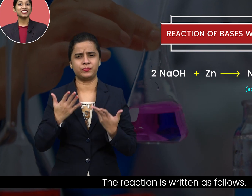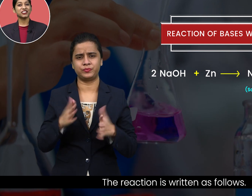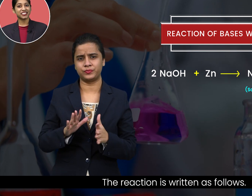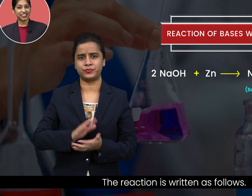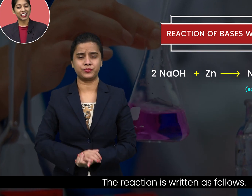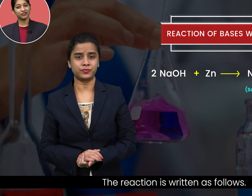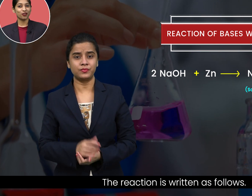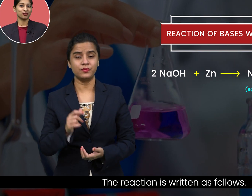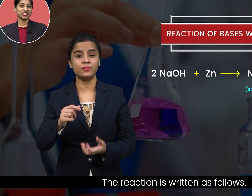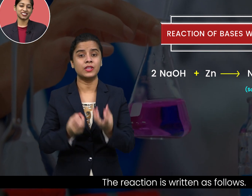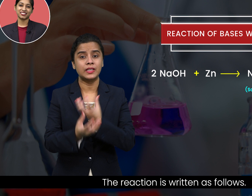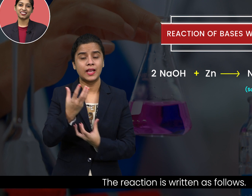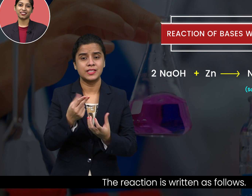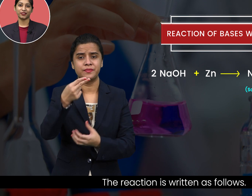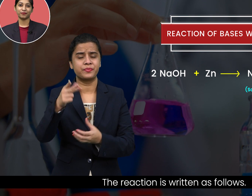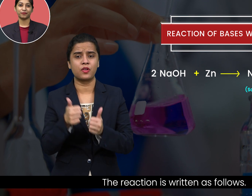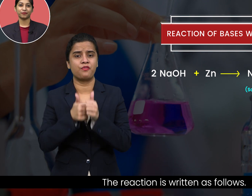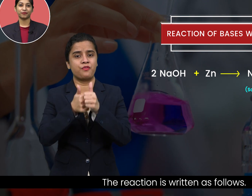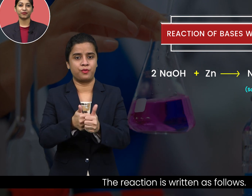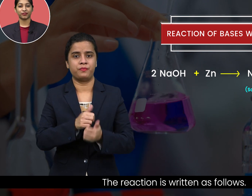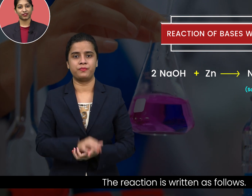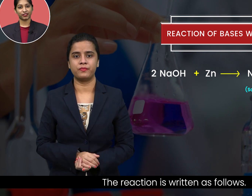The reaction is written as follows.